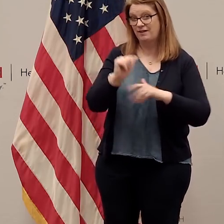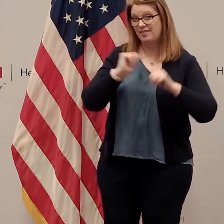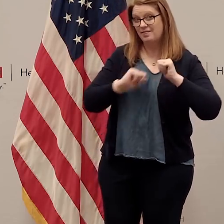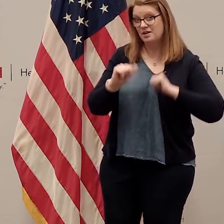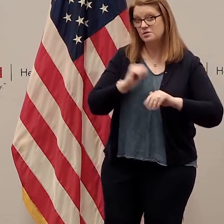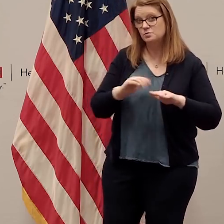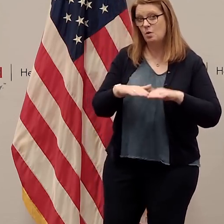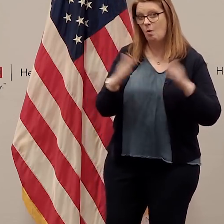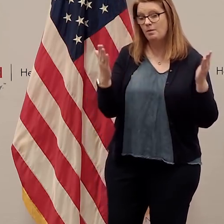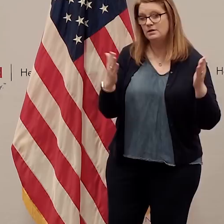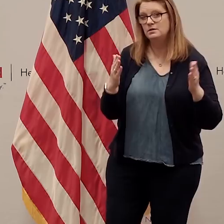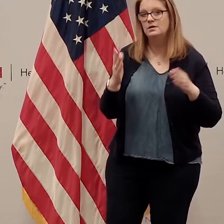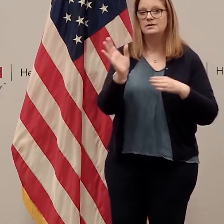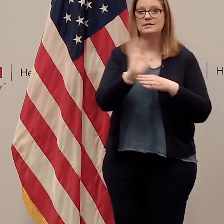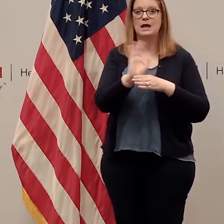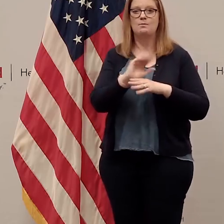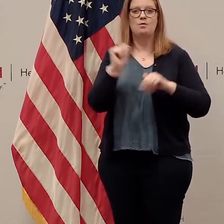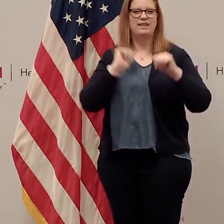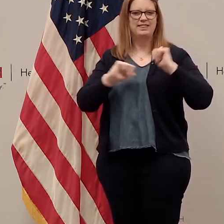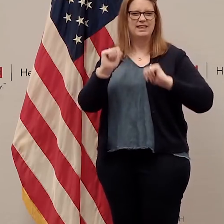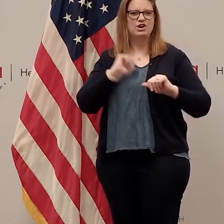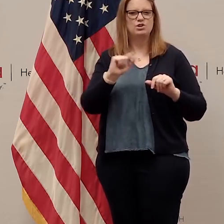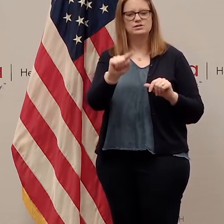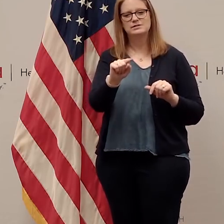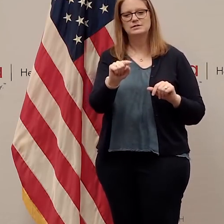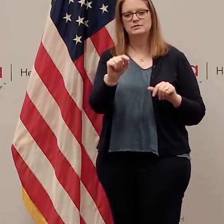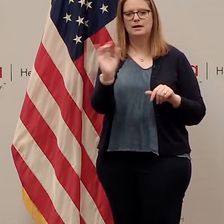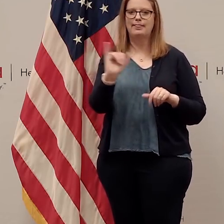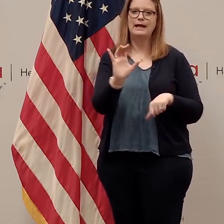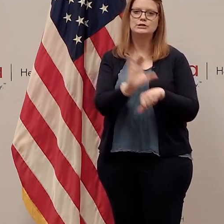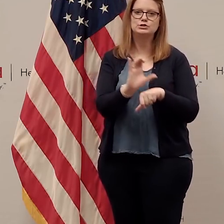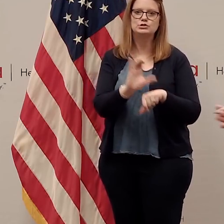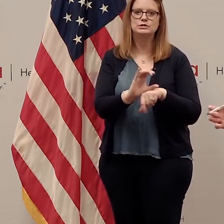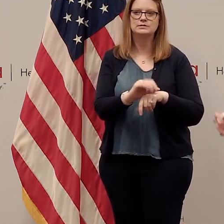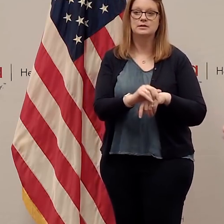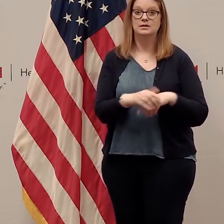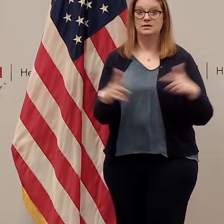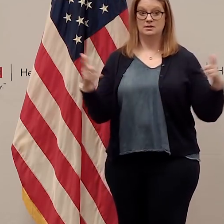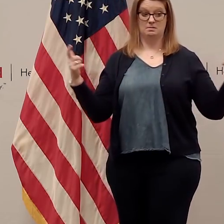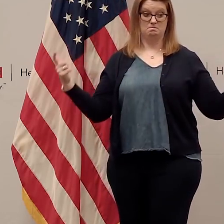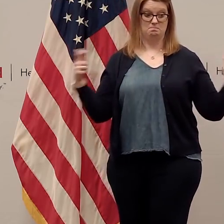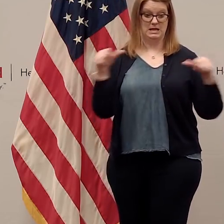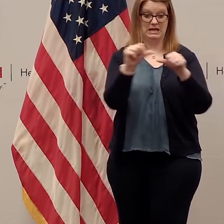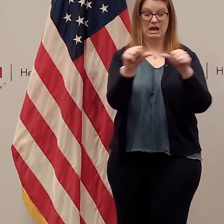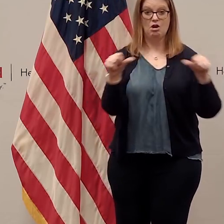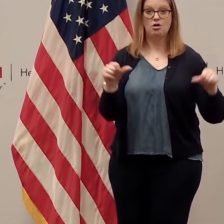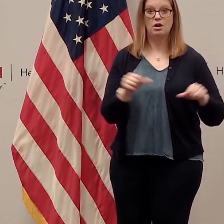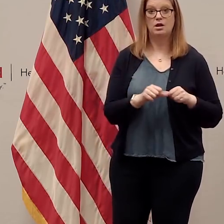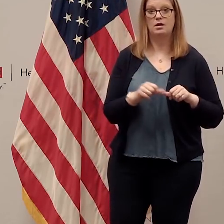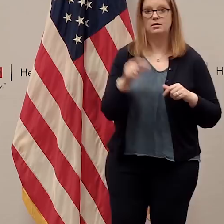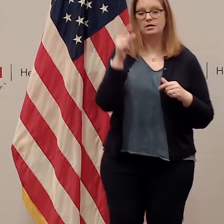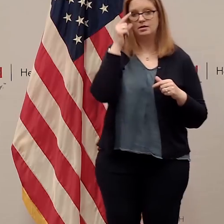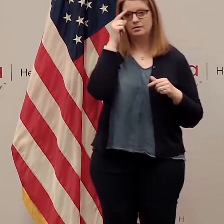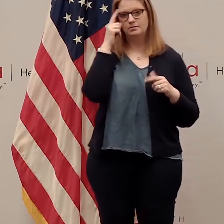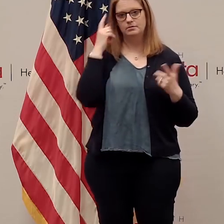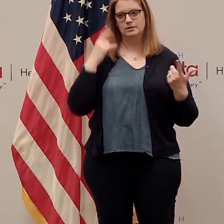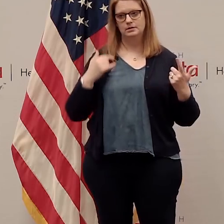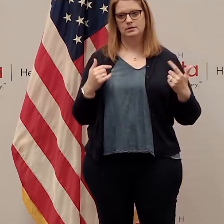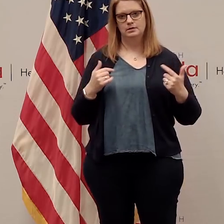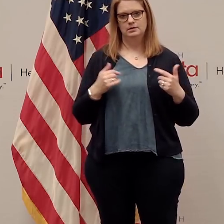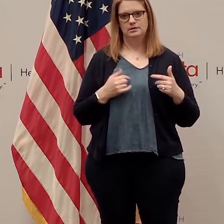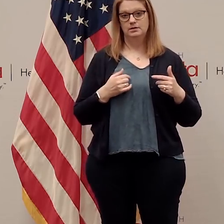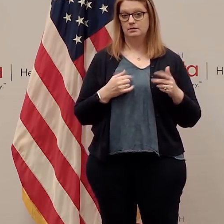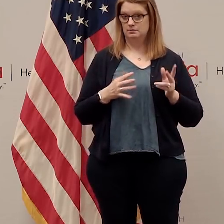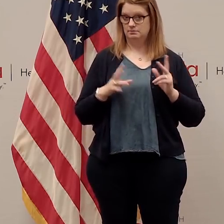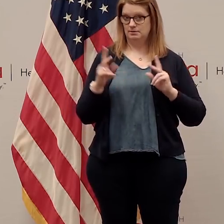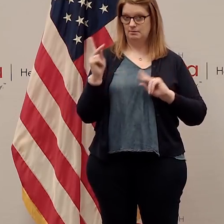reopen, because movie theaters to me are a little bit like churches. You got large spaces. I don't think people are going to be